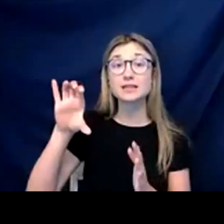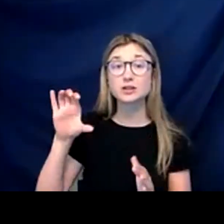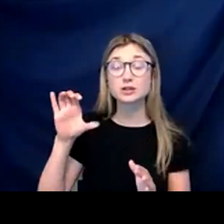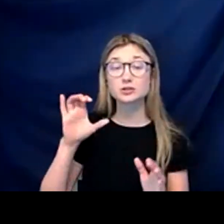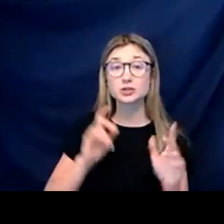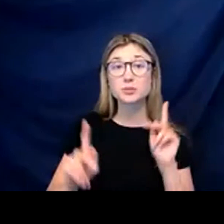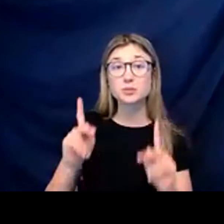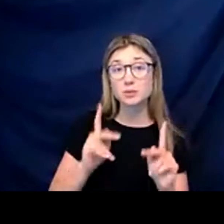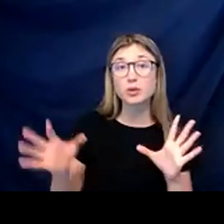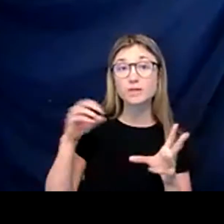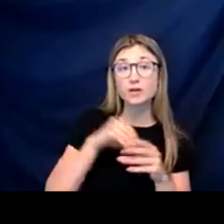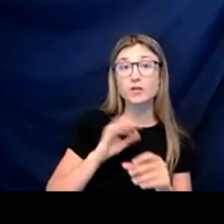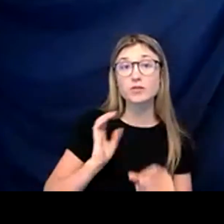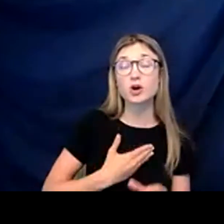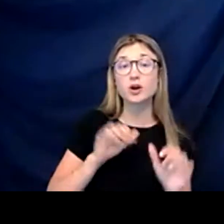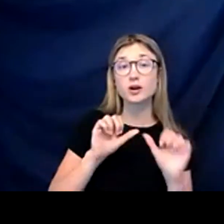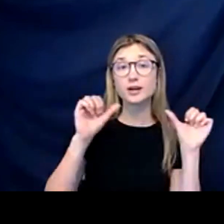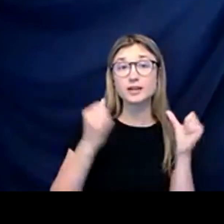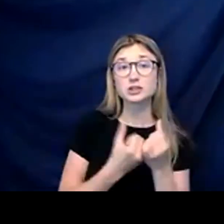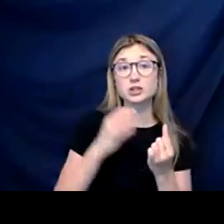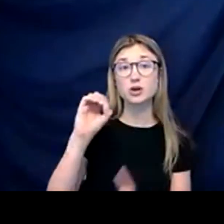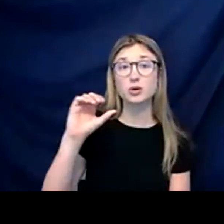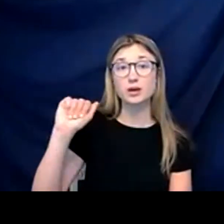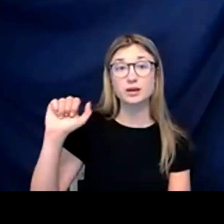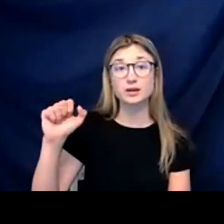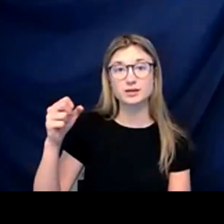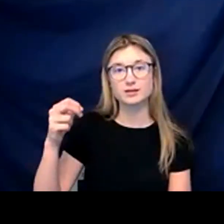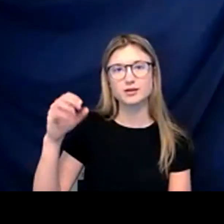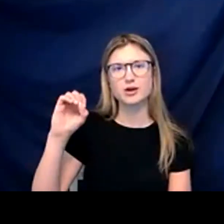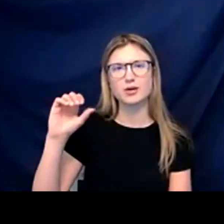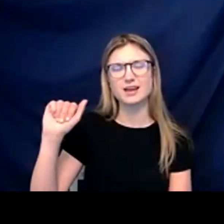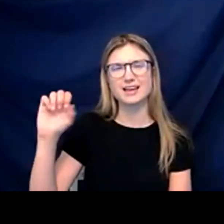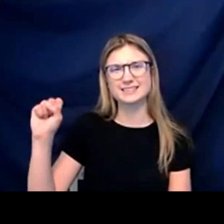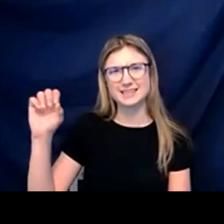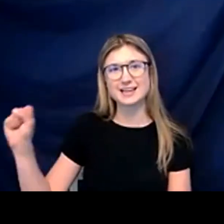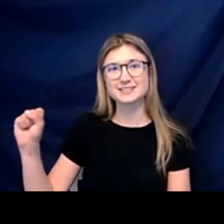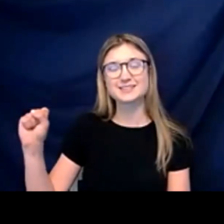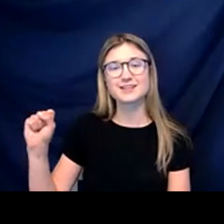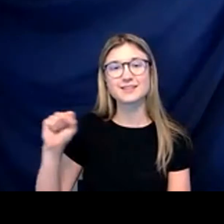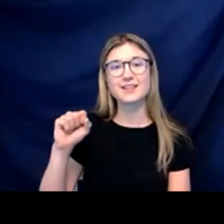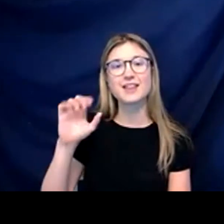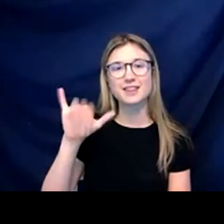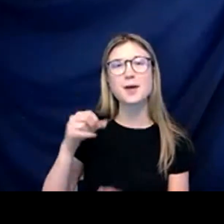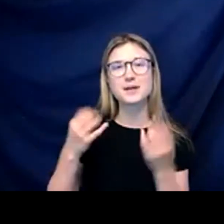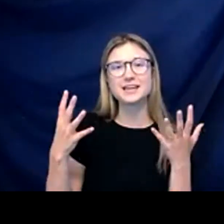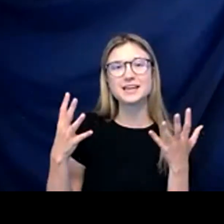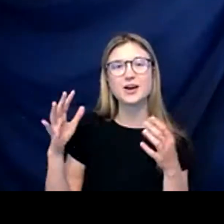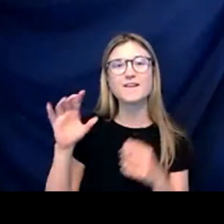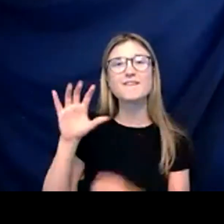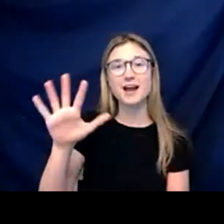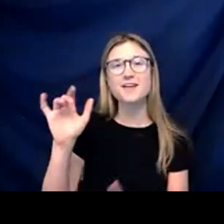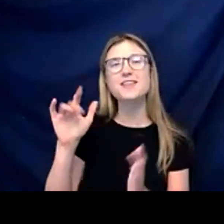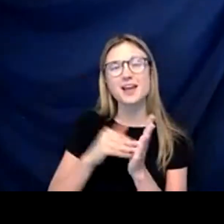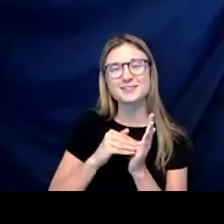of our agencies of OAAS, HCBS programs are fully vaccinated. So we